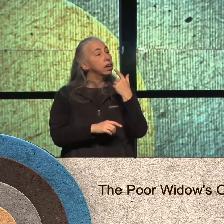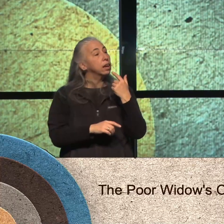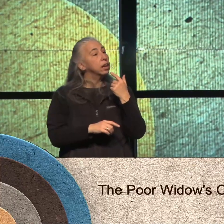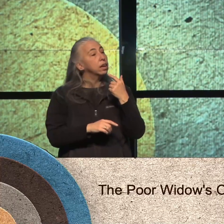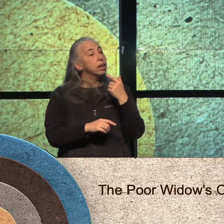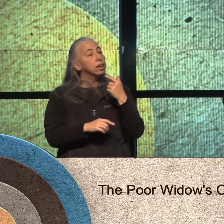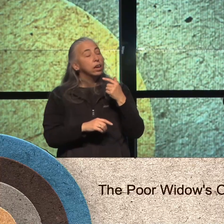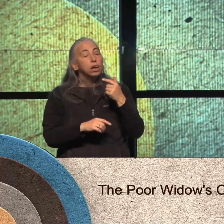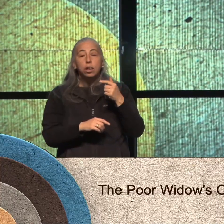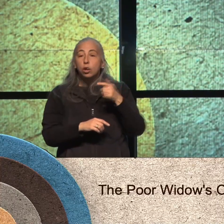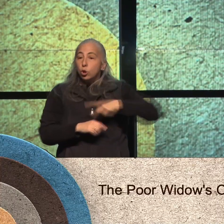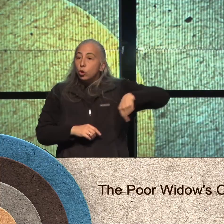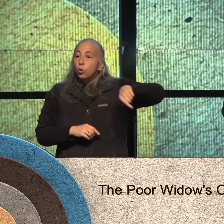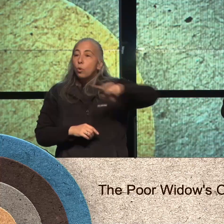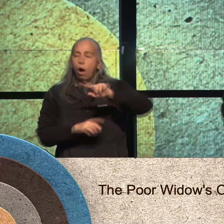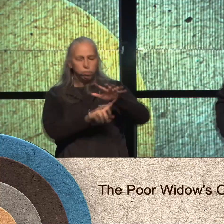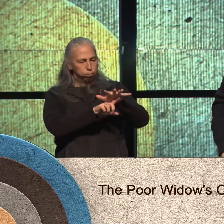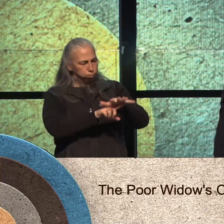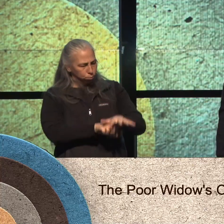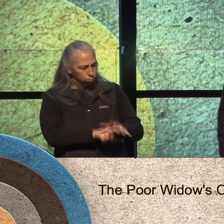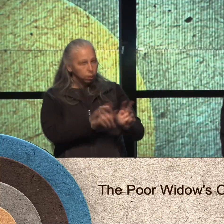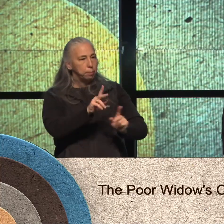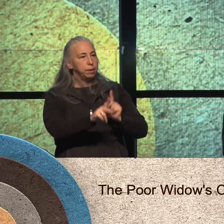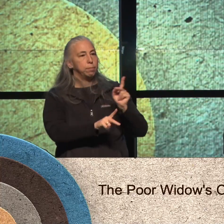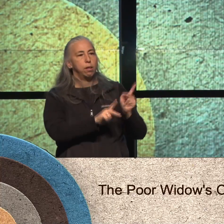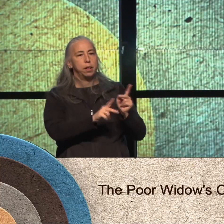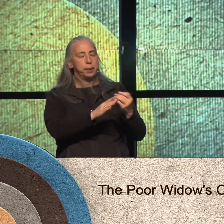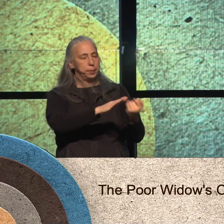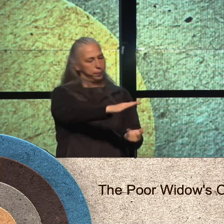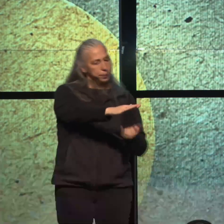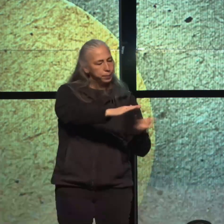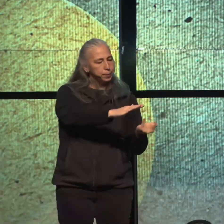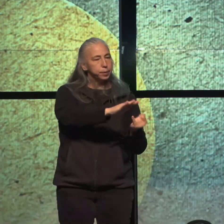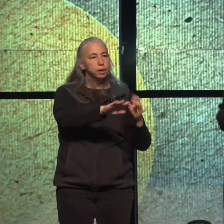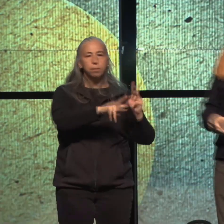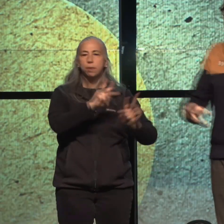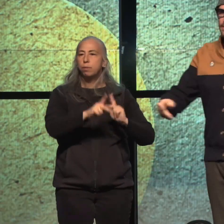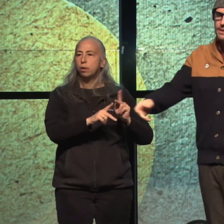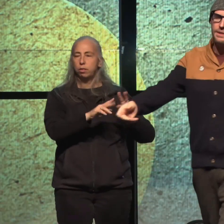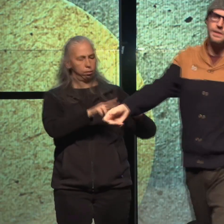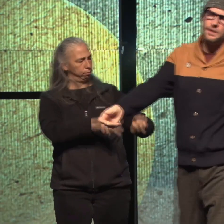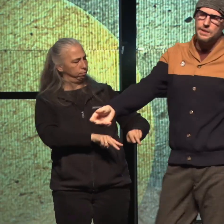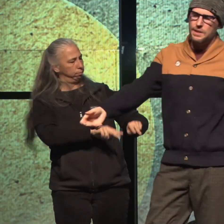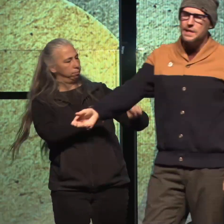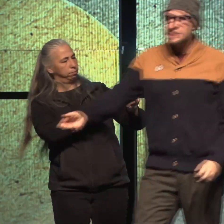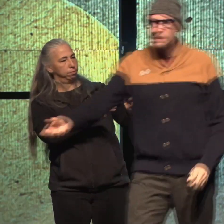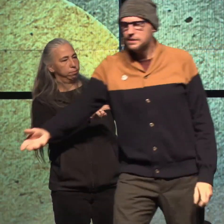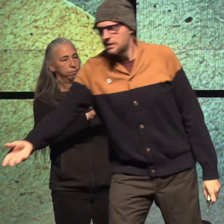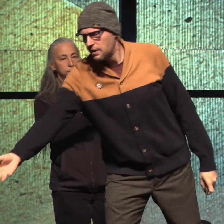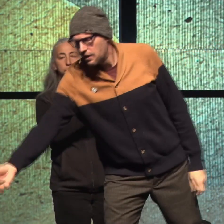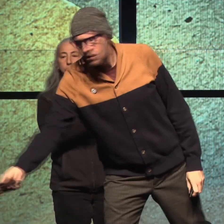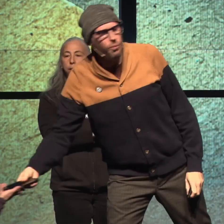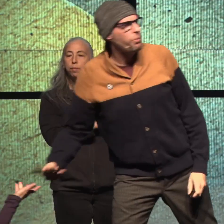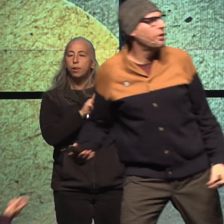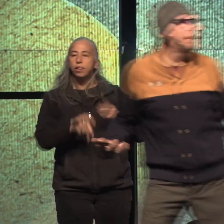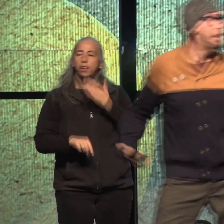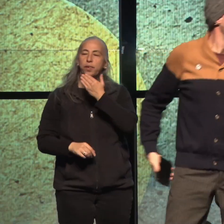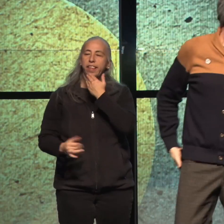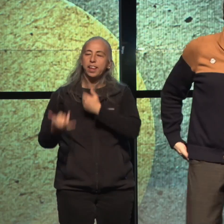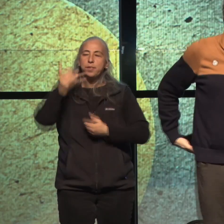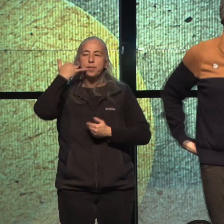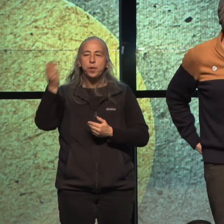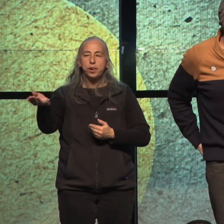that have been pushed to the margins, those that have been set outside, he says, nope, thank you, Casey. He says, nope,